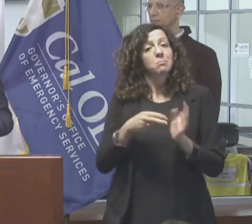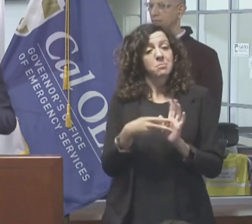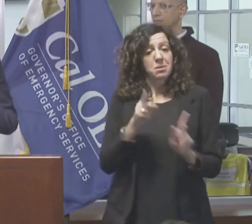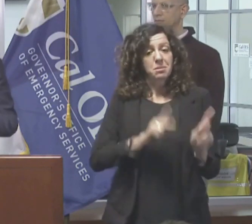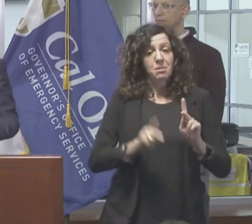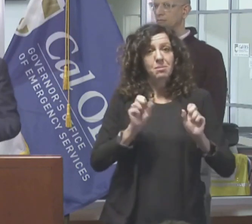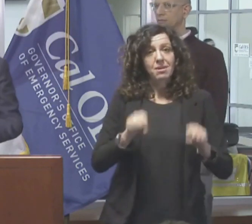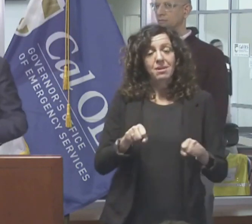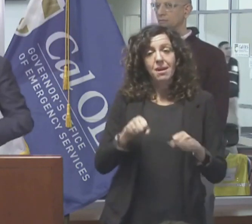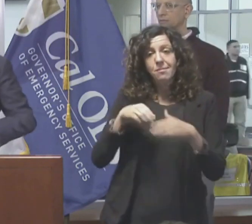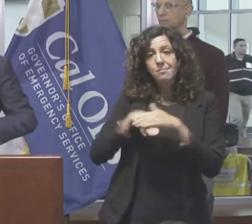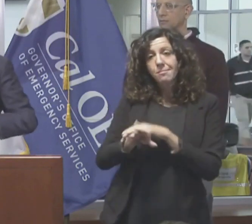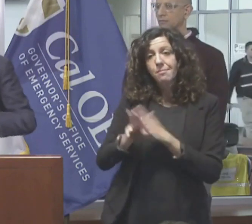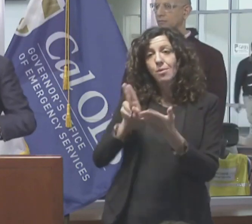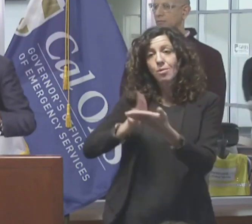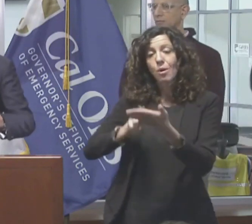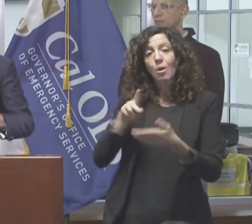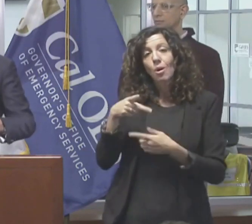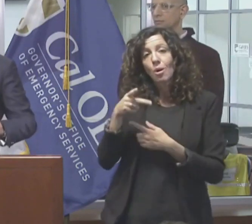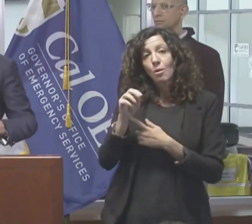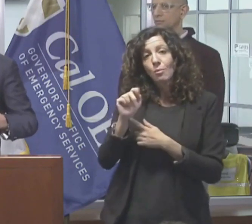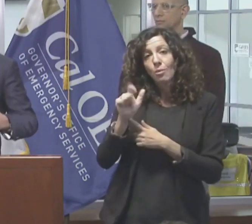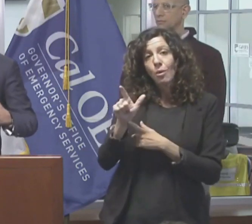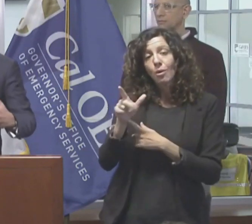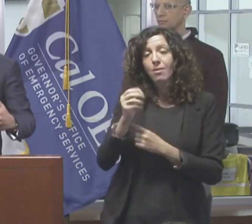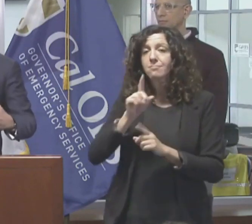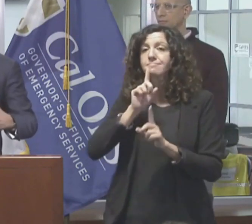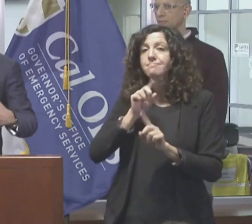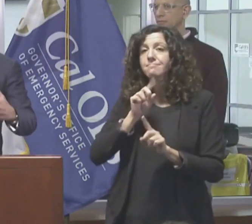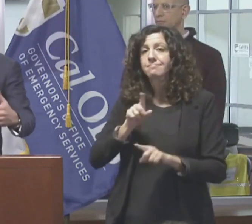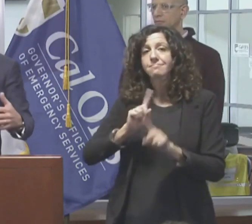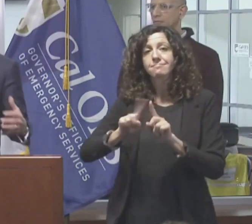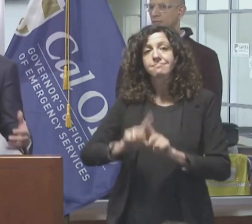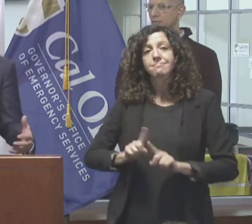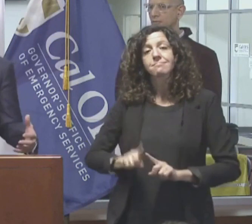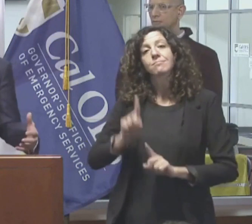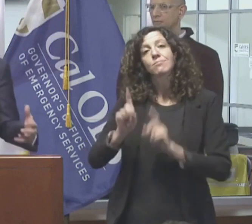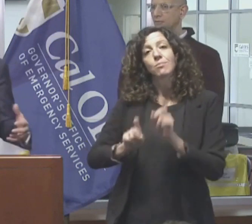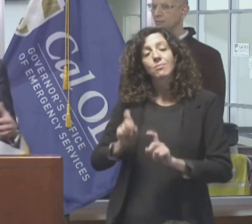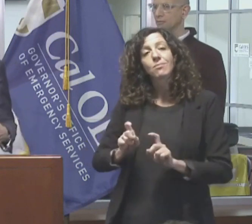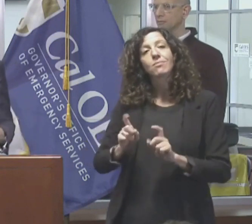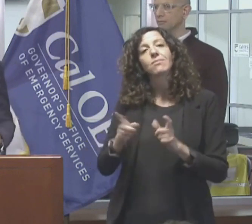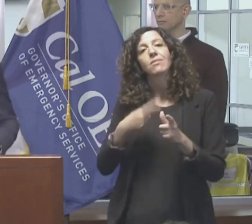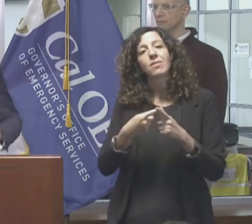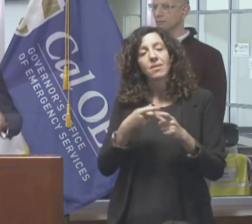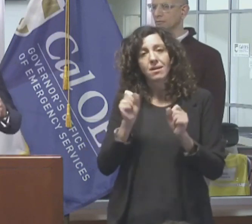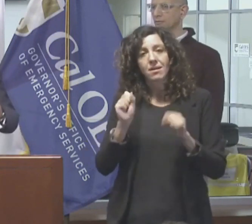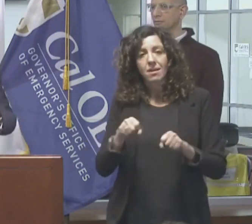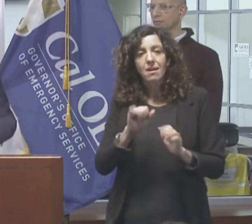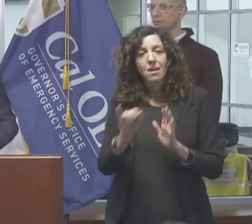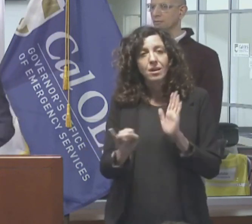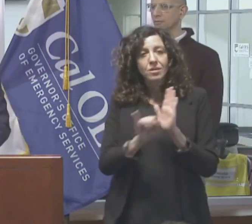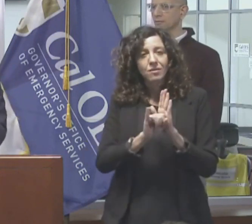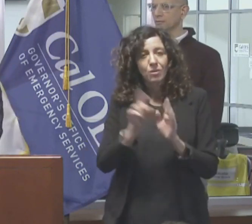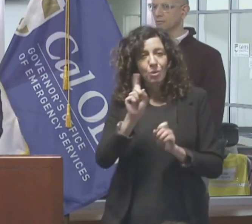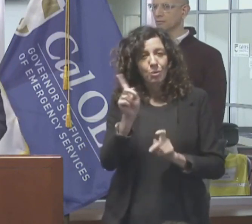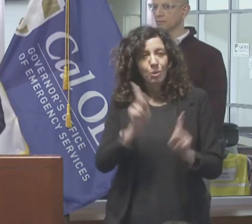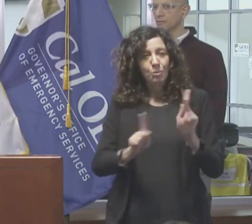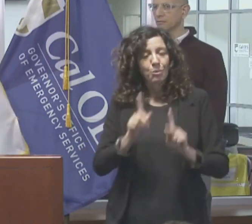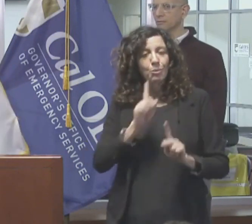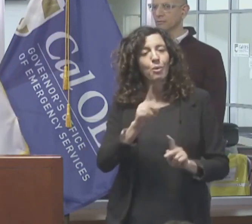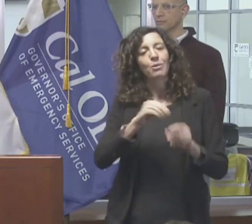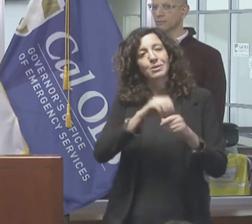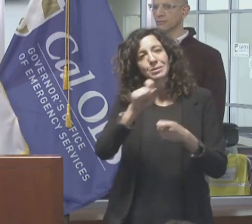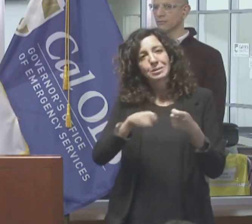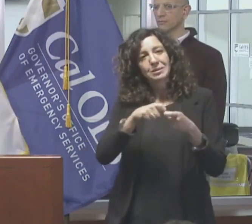has questions and the capacity to geospatially identify where people are so we can identify